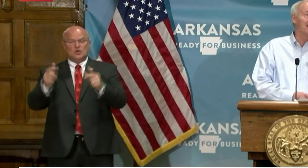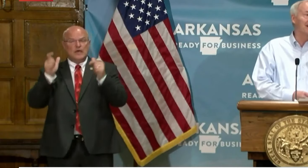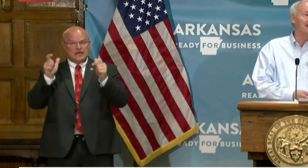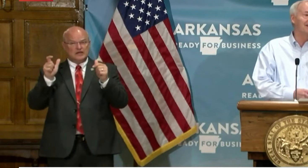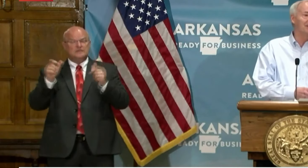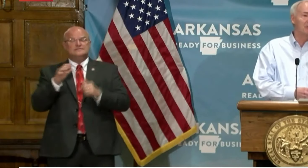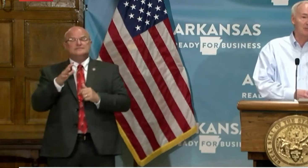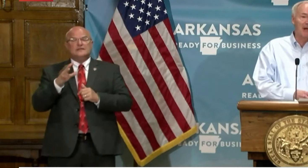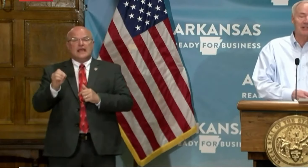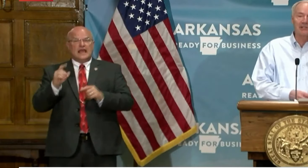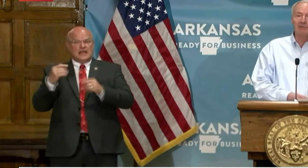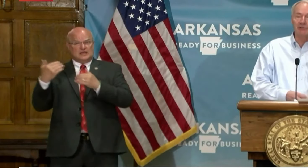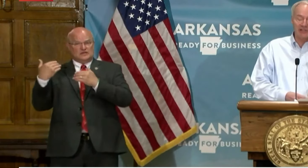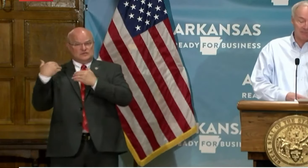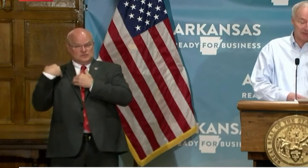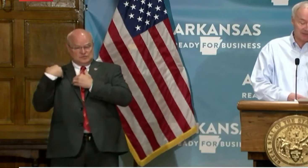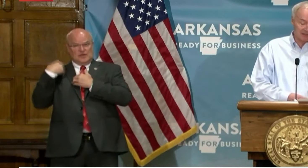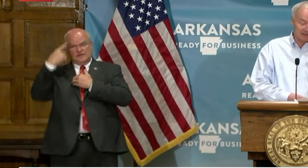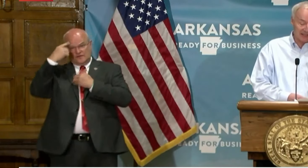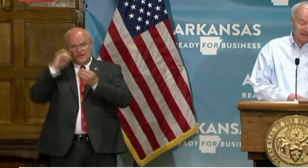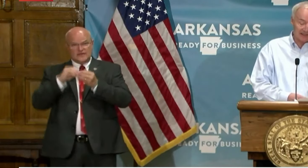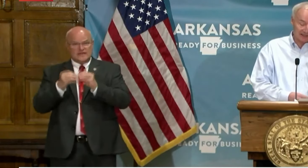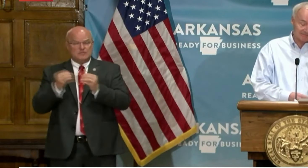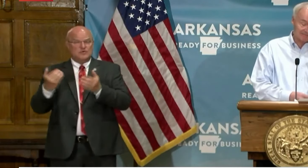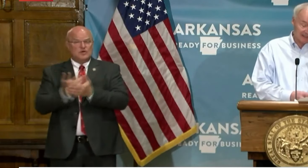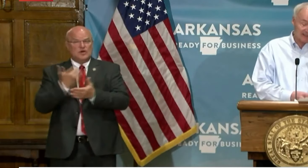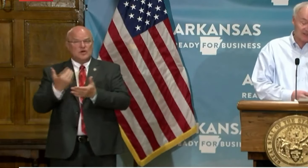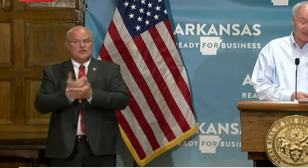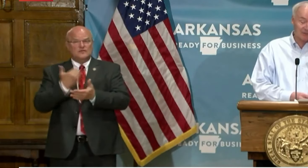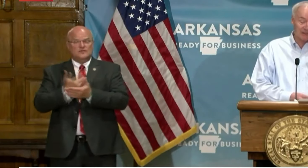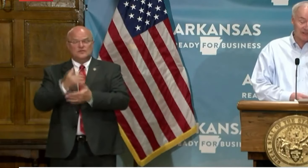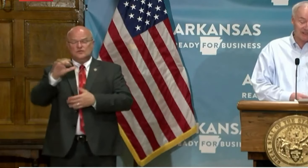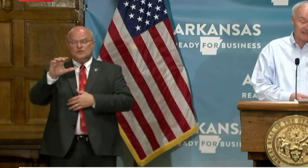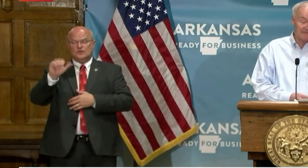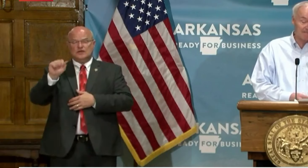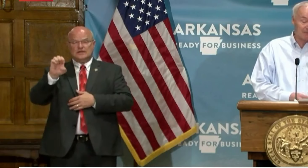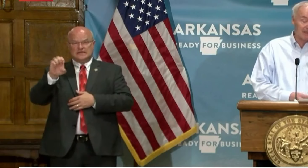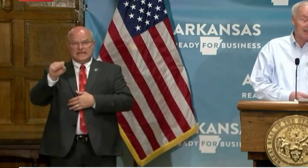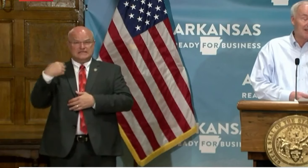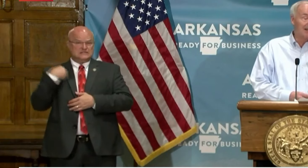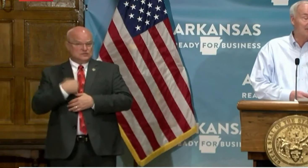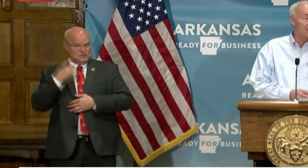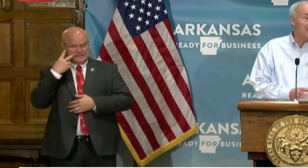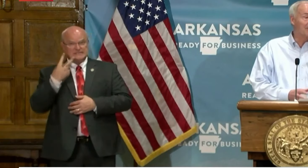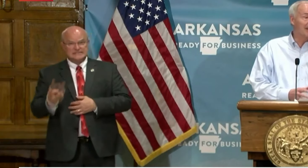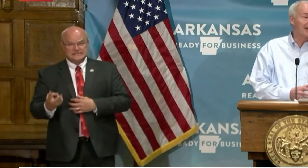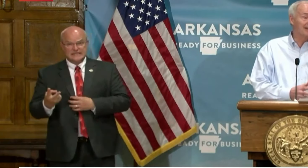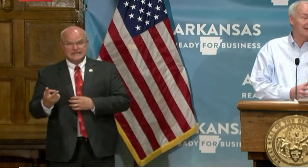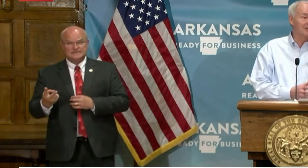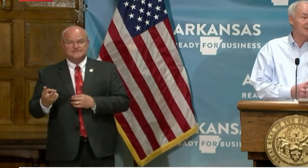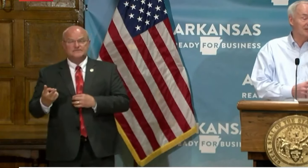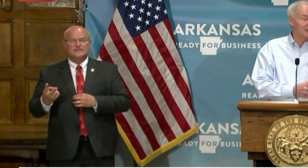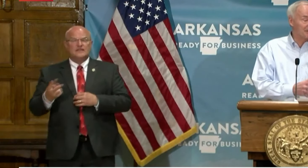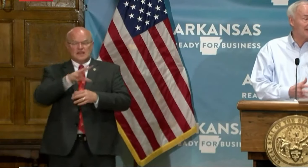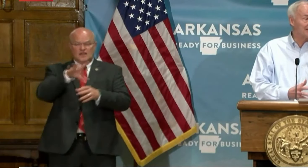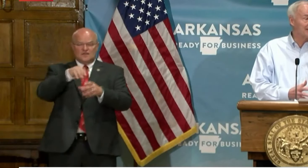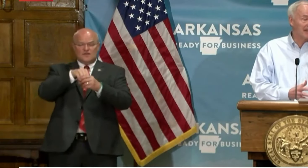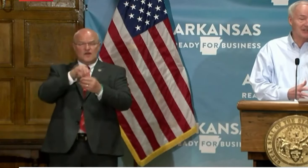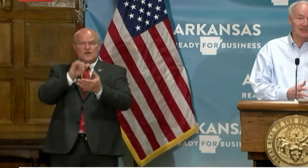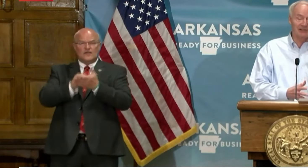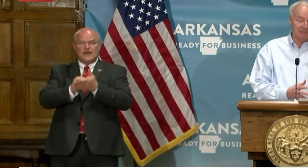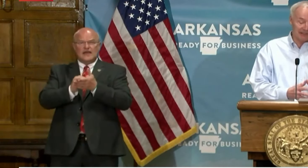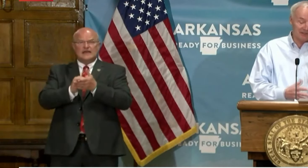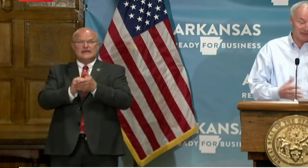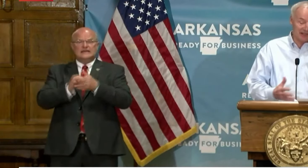quicker, and responsive to the number of cases that we see. And part of that is the